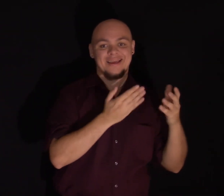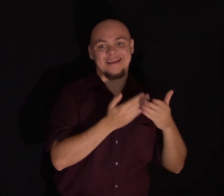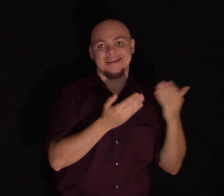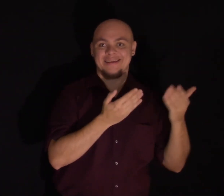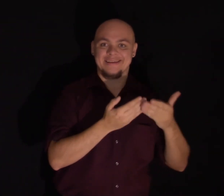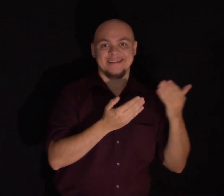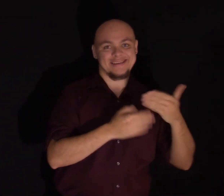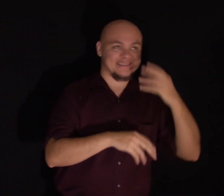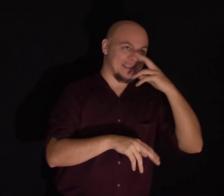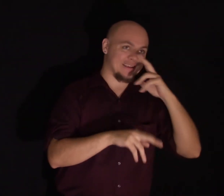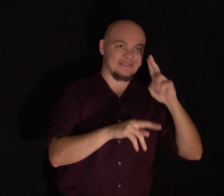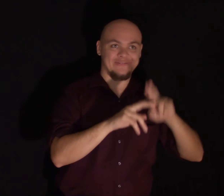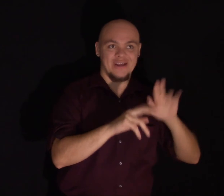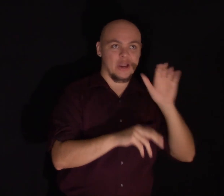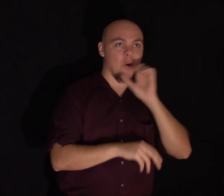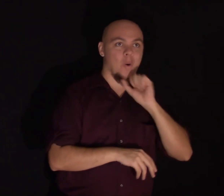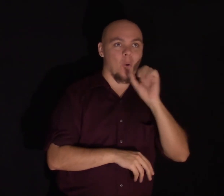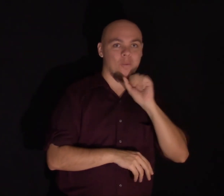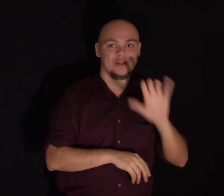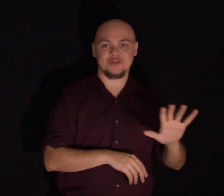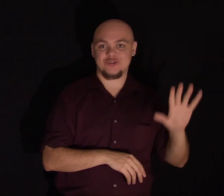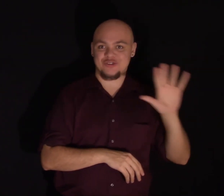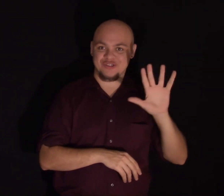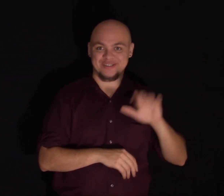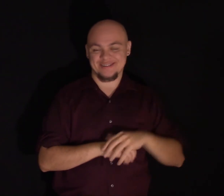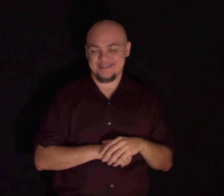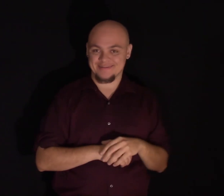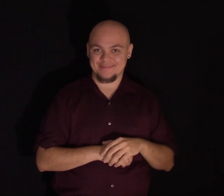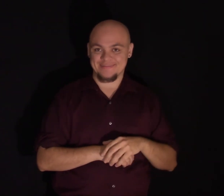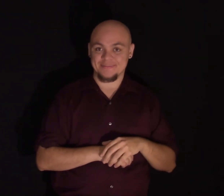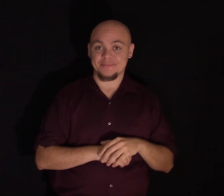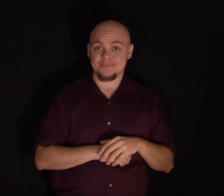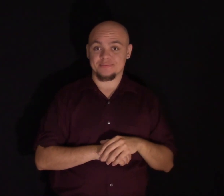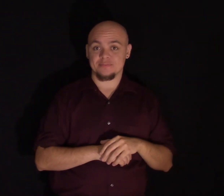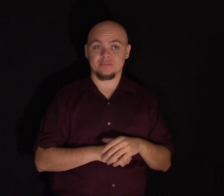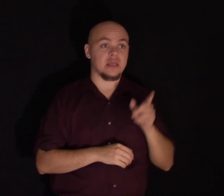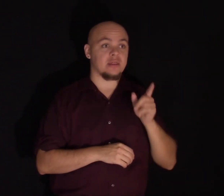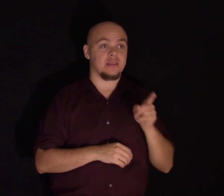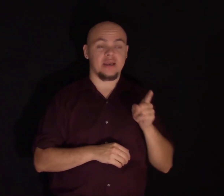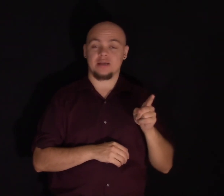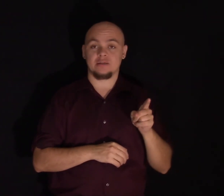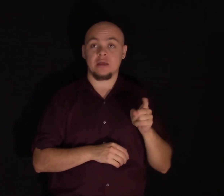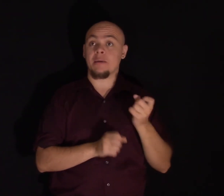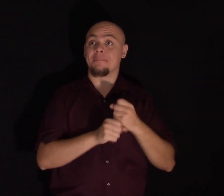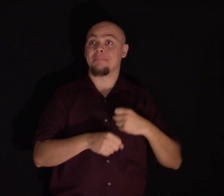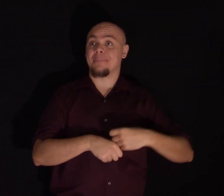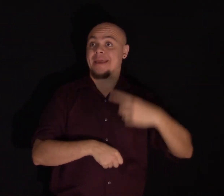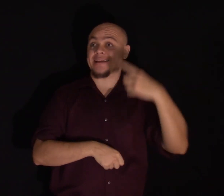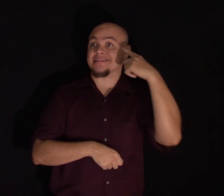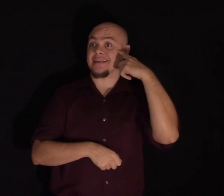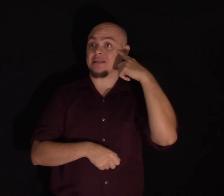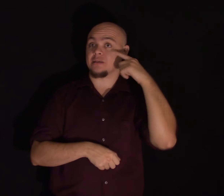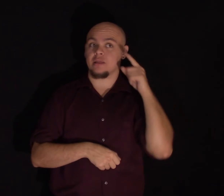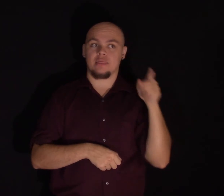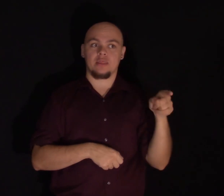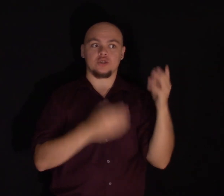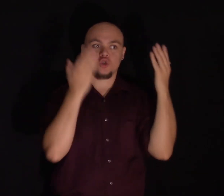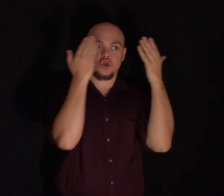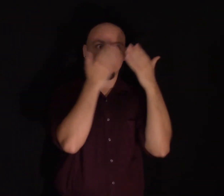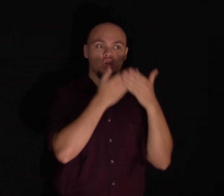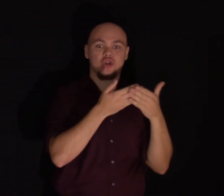orange zone an easy and fun place that's entirely out of the makesense circle i call it the dark